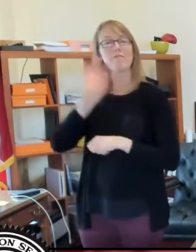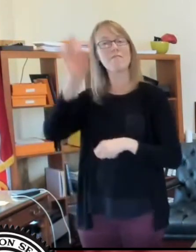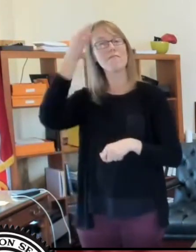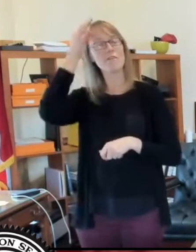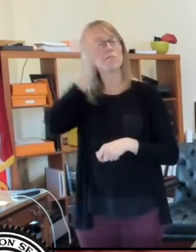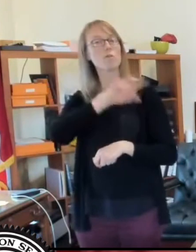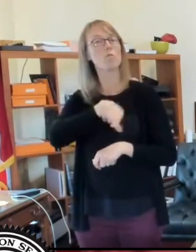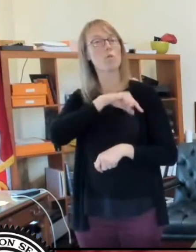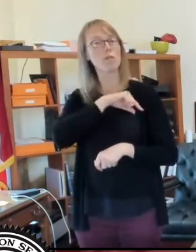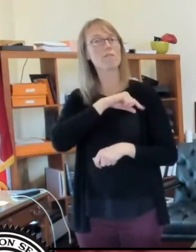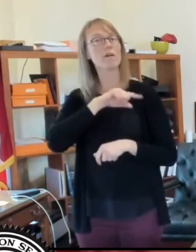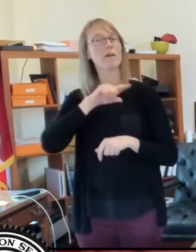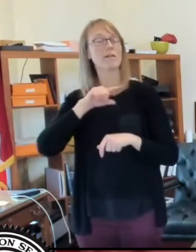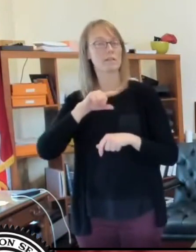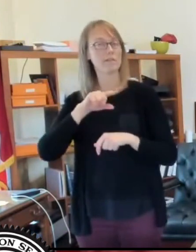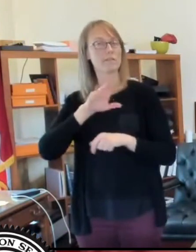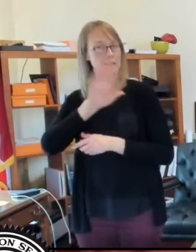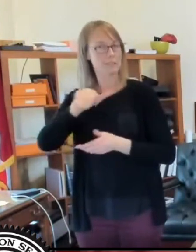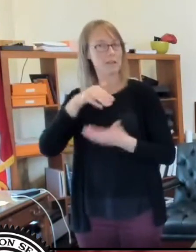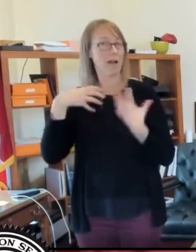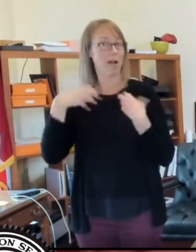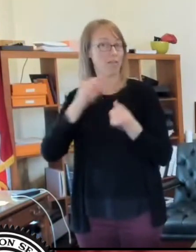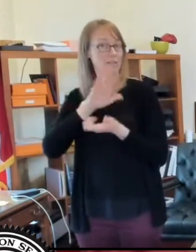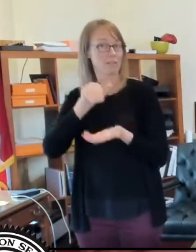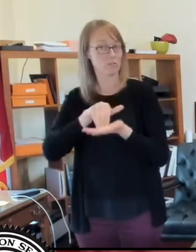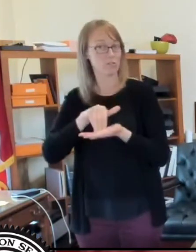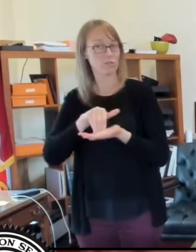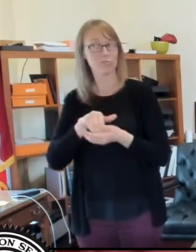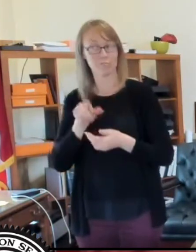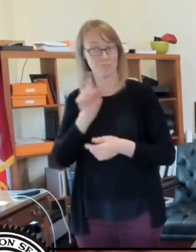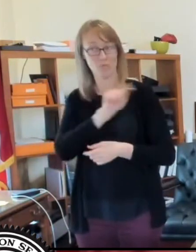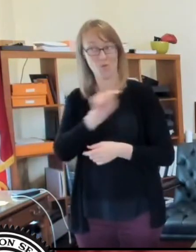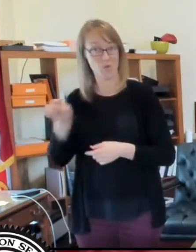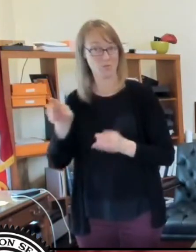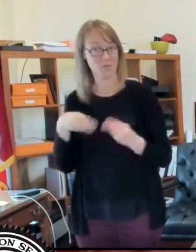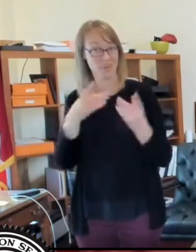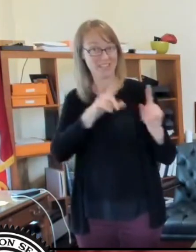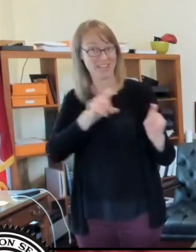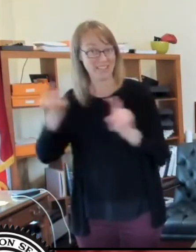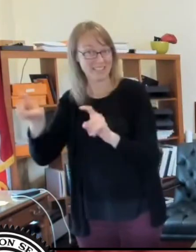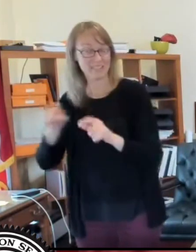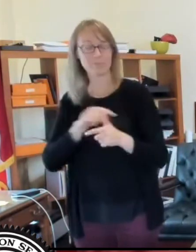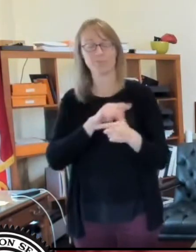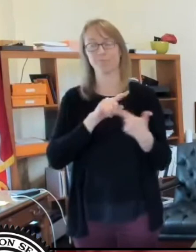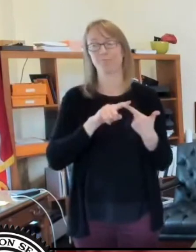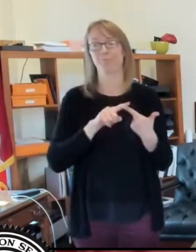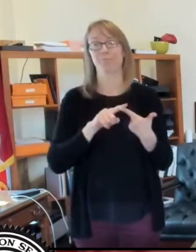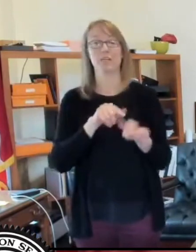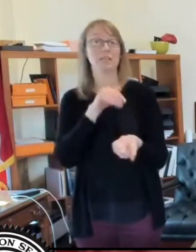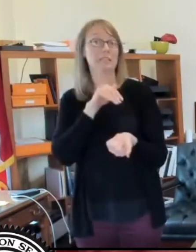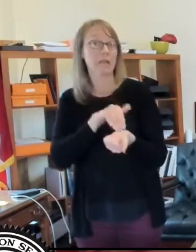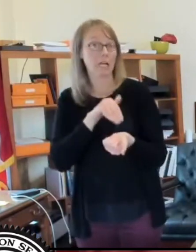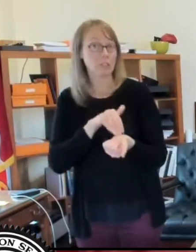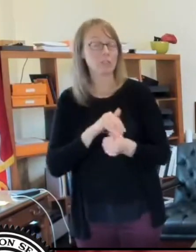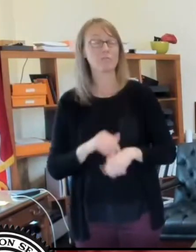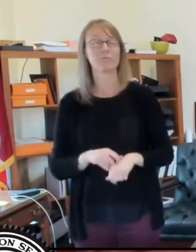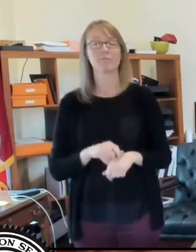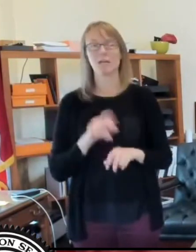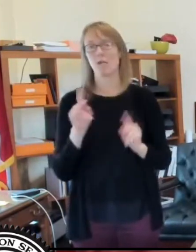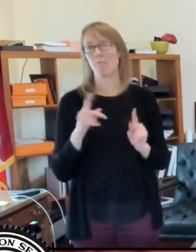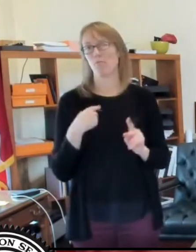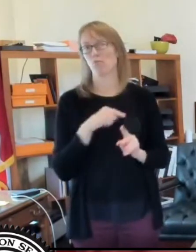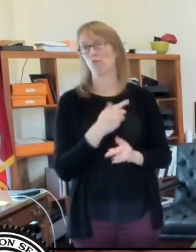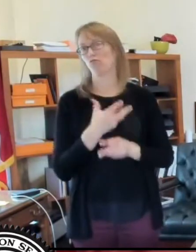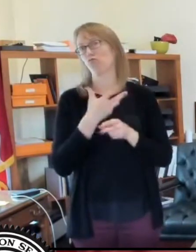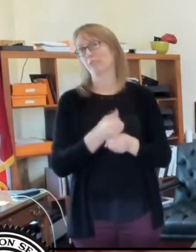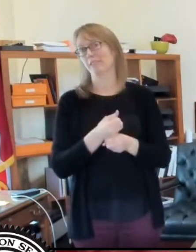the COVID testing, and through doctors, people that you have confidence in. So